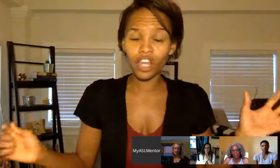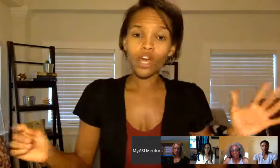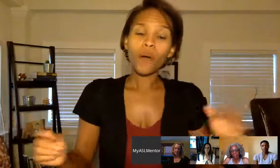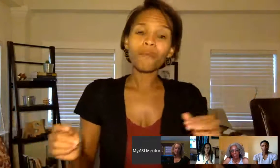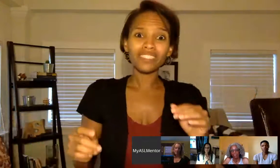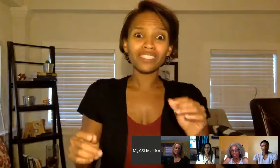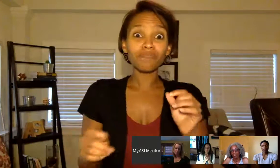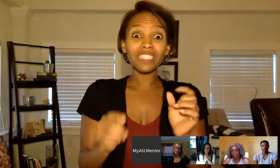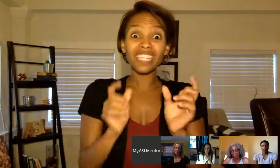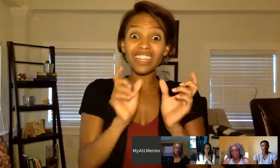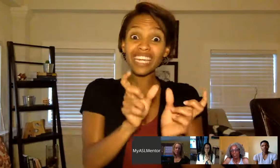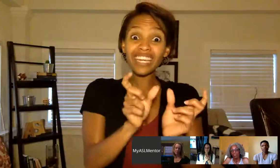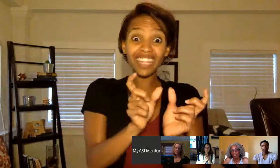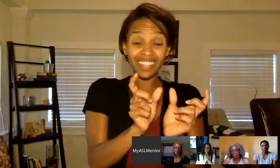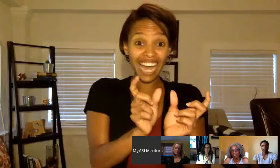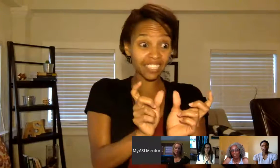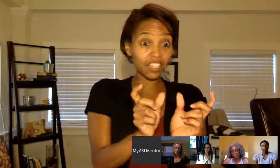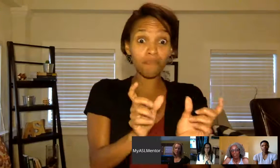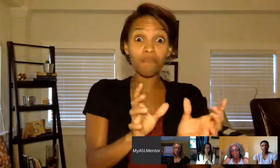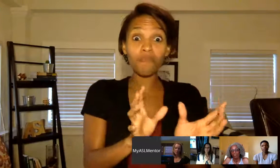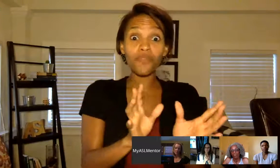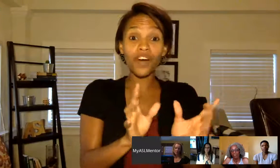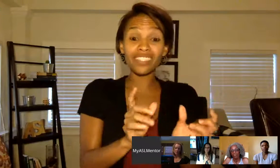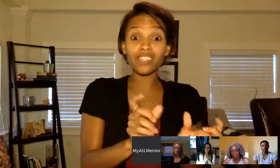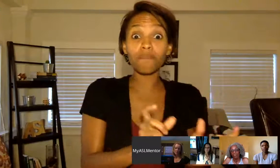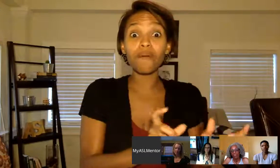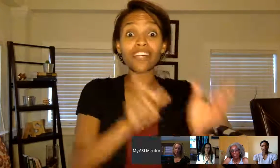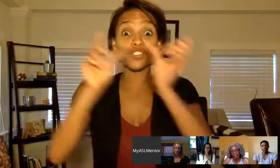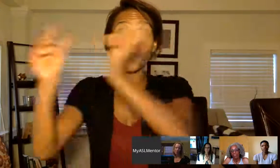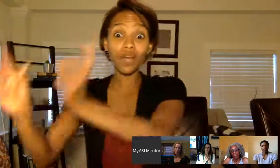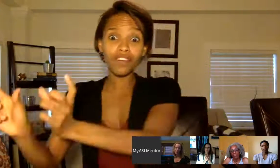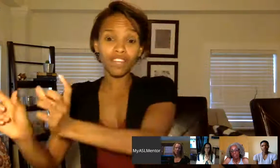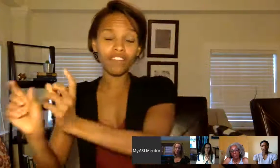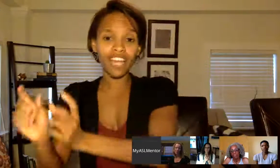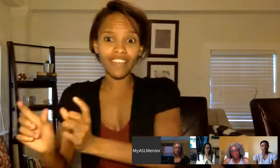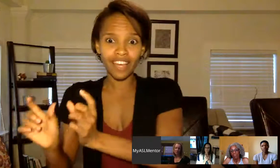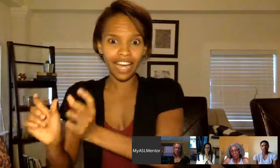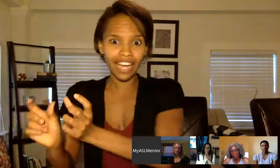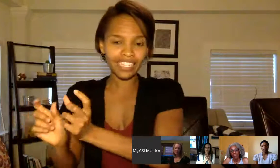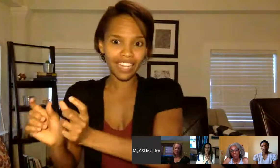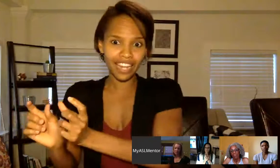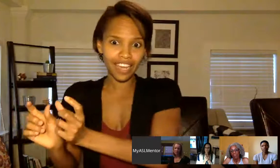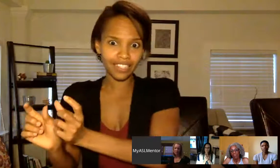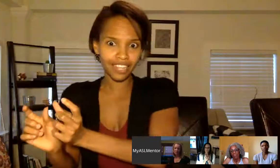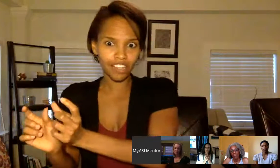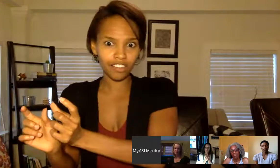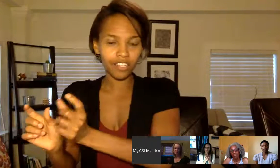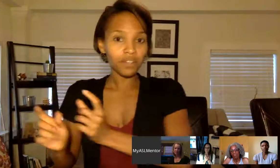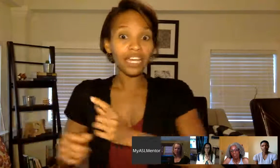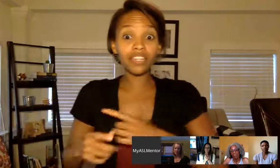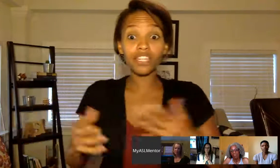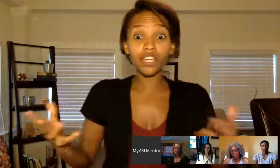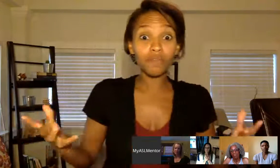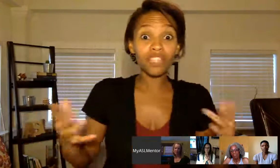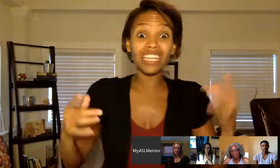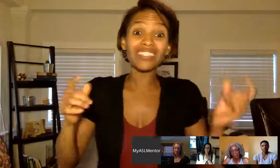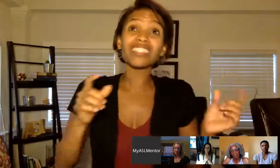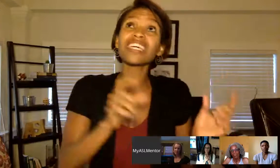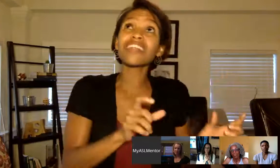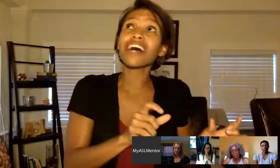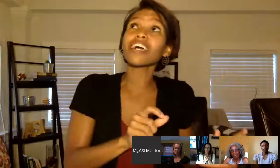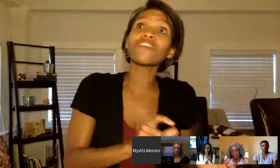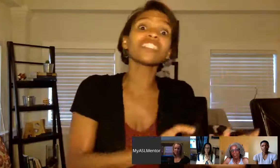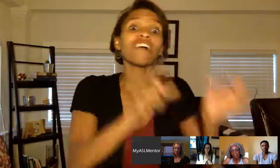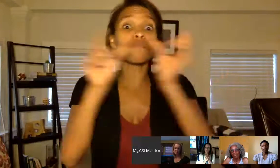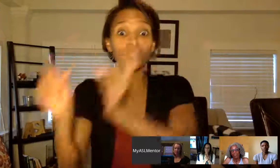right? But to think that that's the best way we could convey that idea in ASL, to